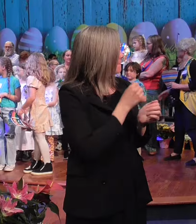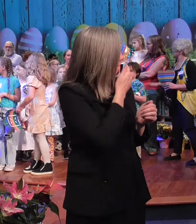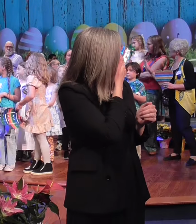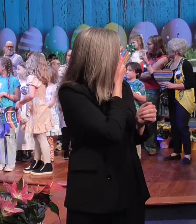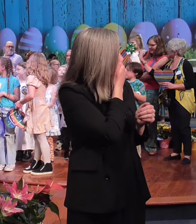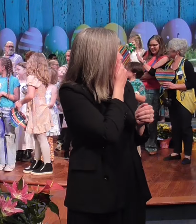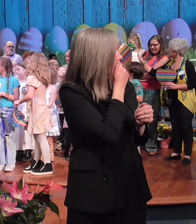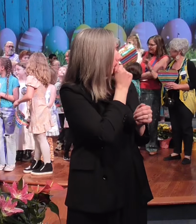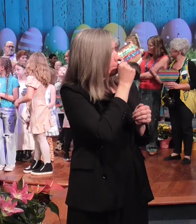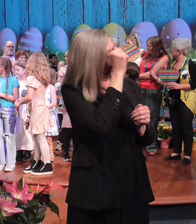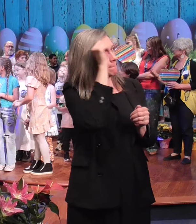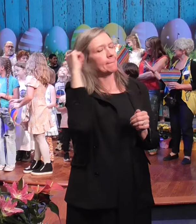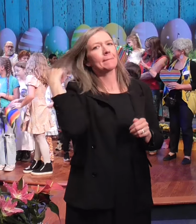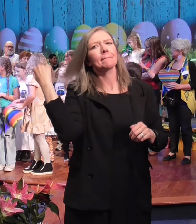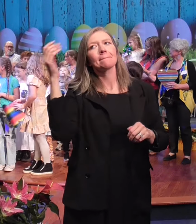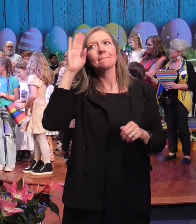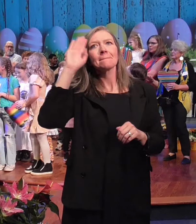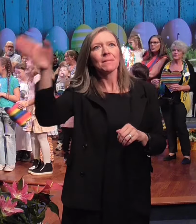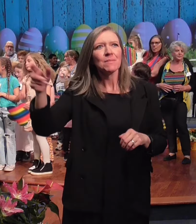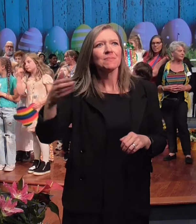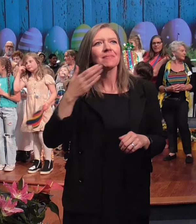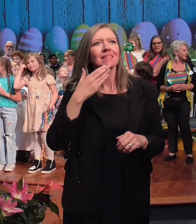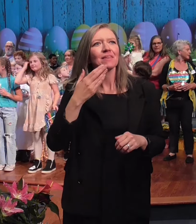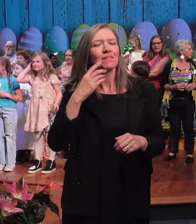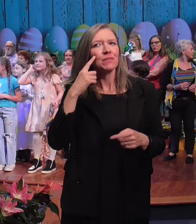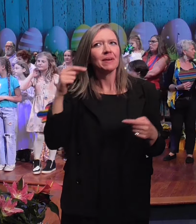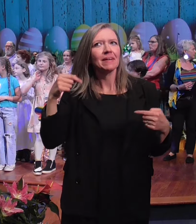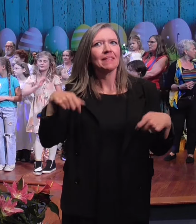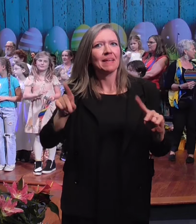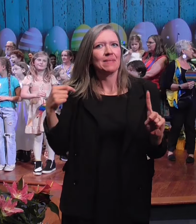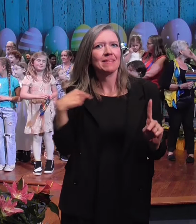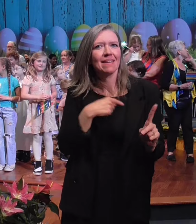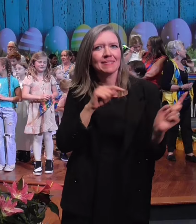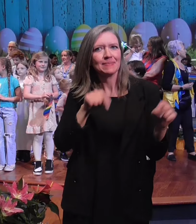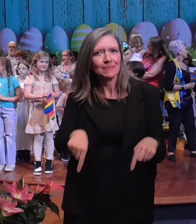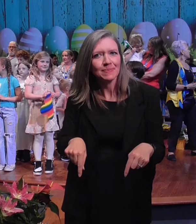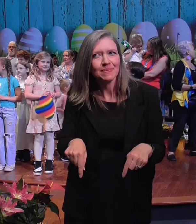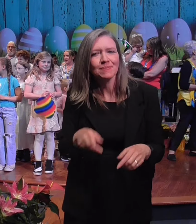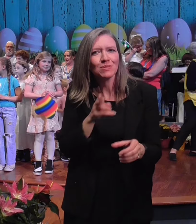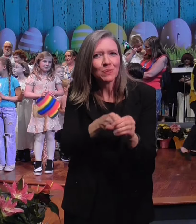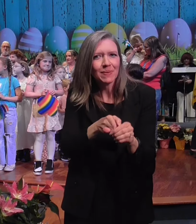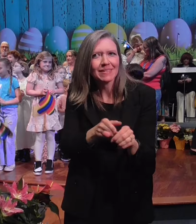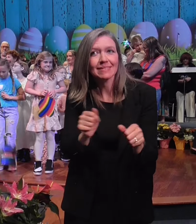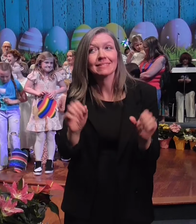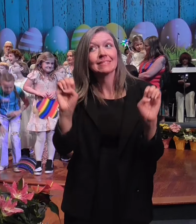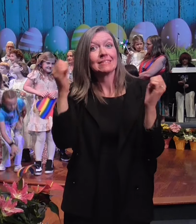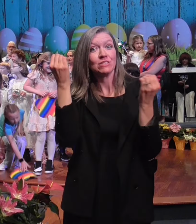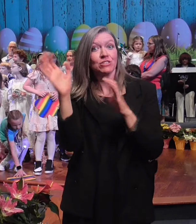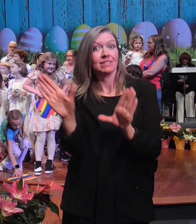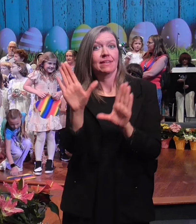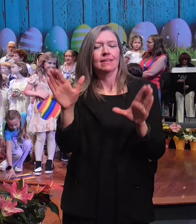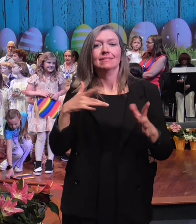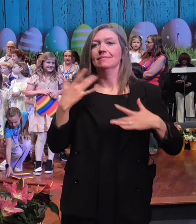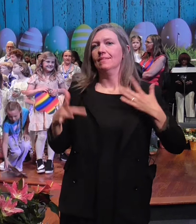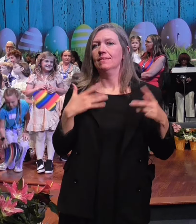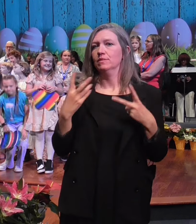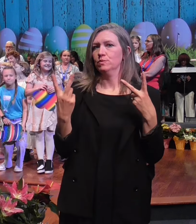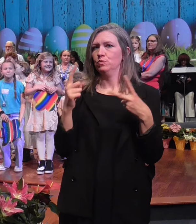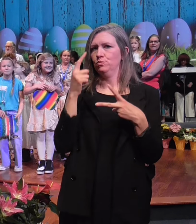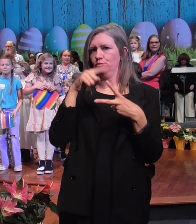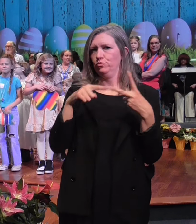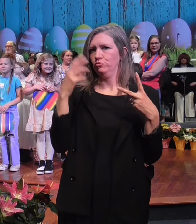Hey, everybody. Thank you for letting us come and join you here on this Easter Sunday. It's exciting for me for two reasons. Josh talked